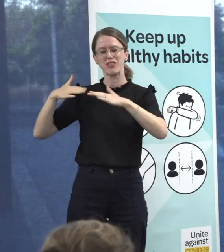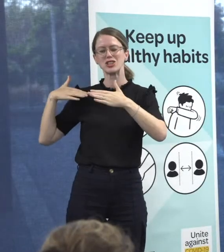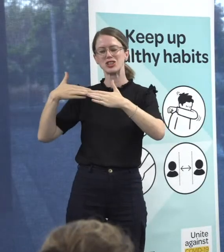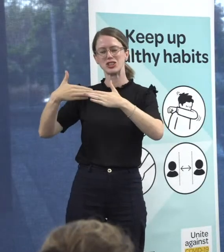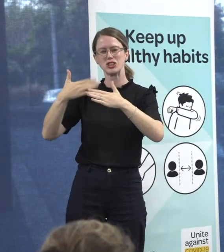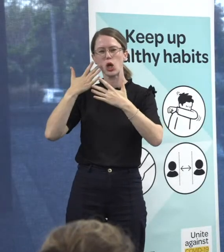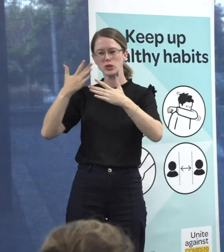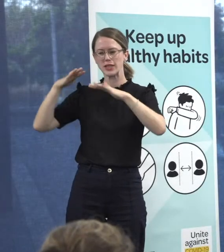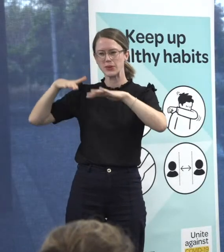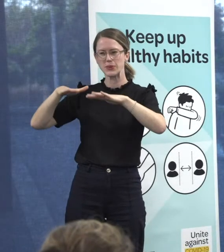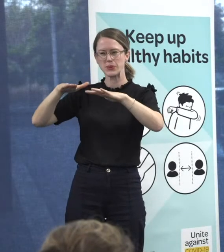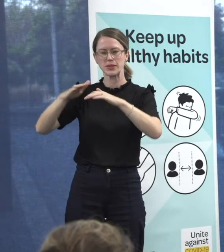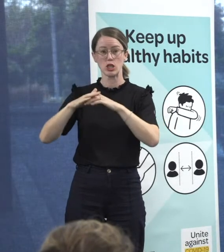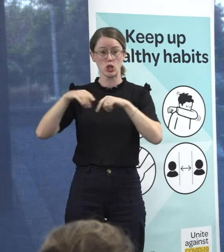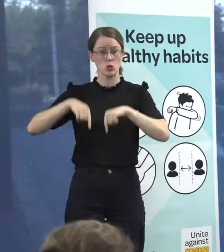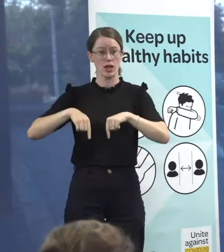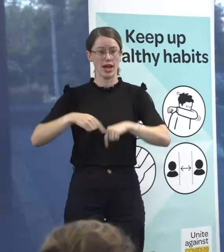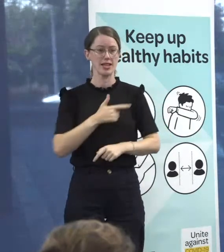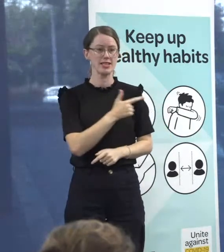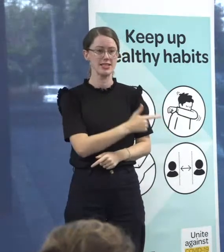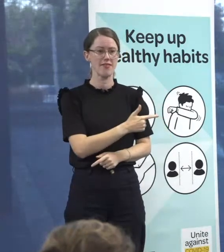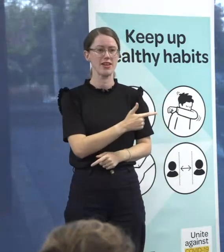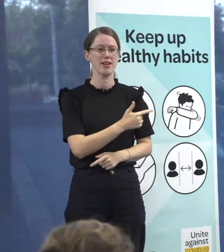Our rolling 7-day average today is